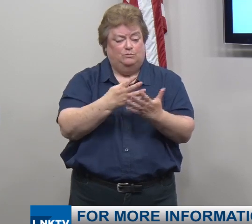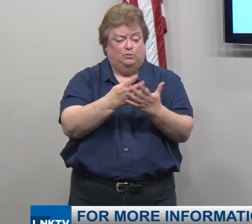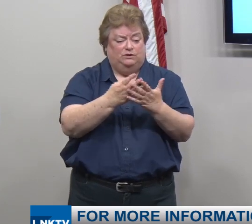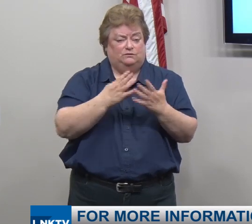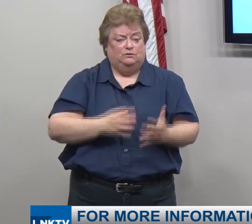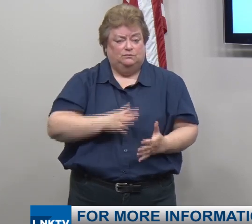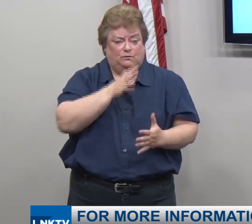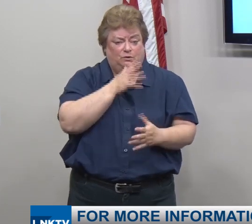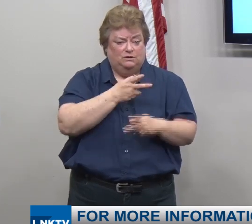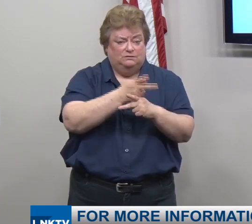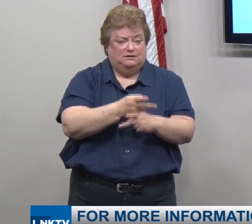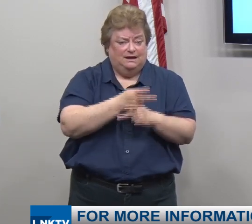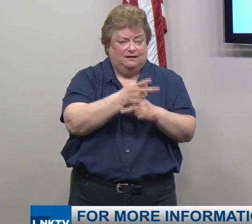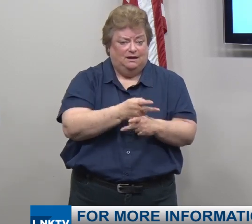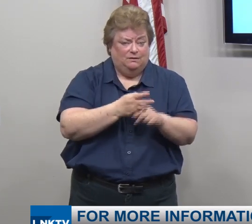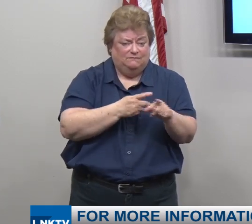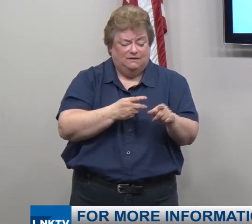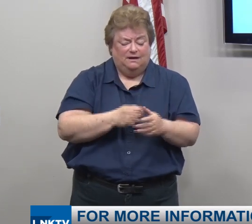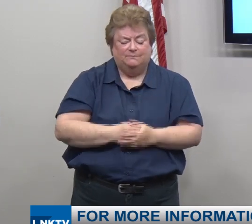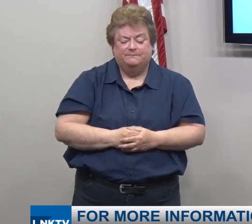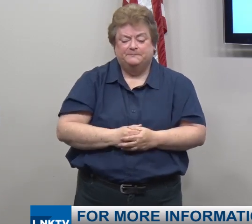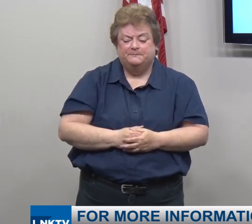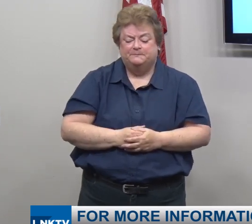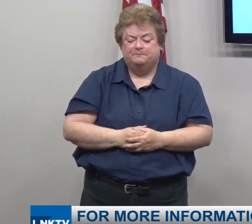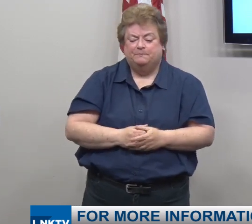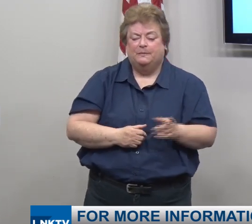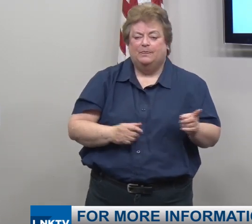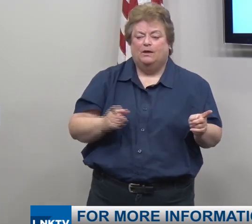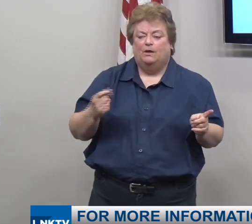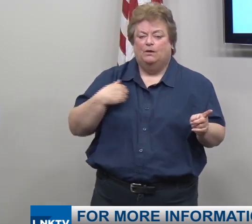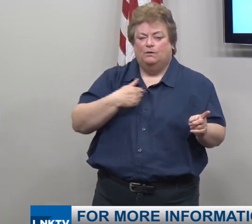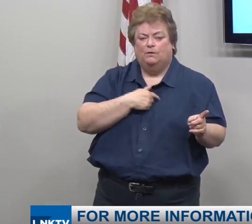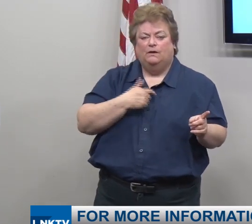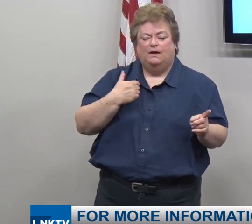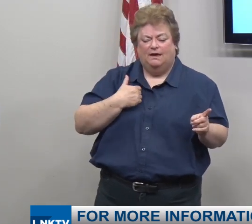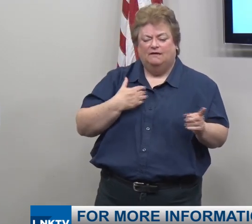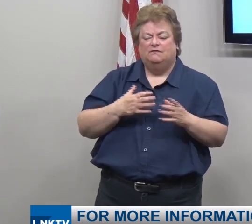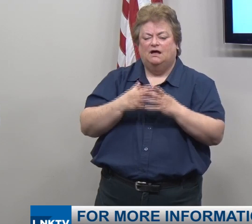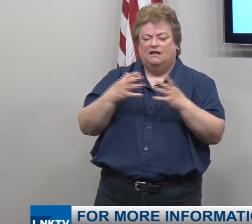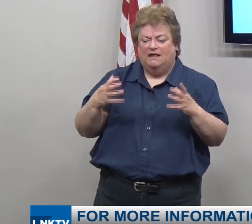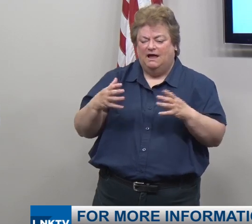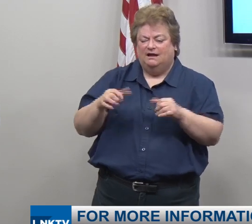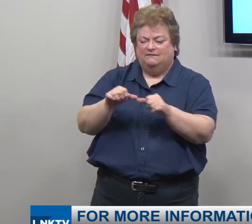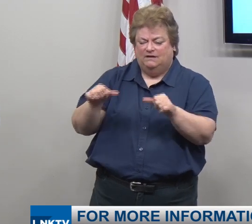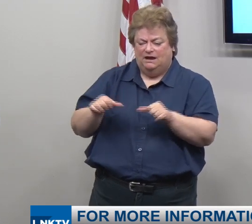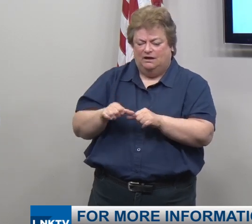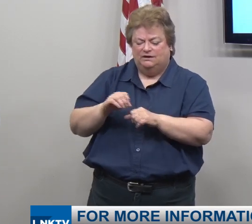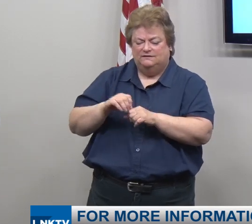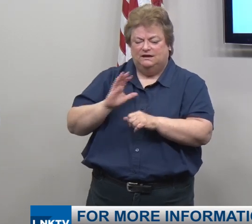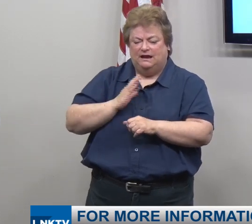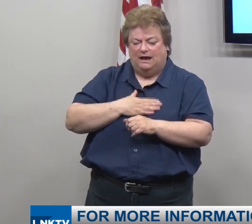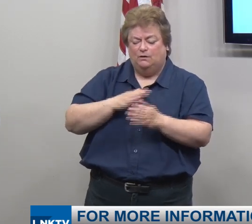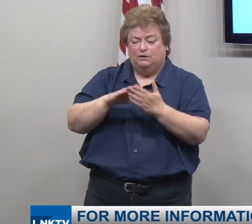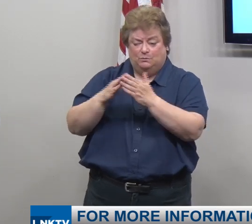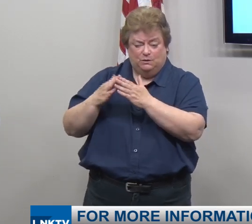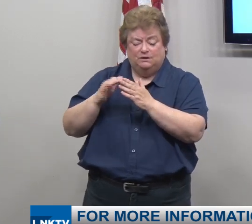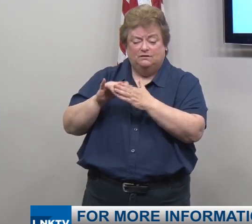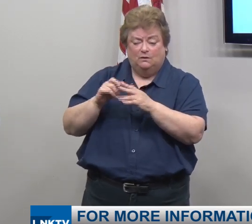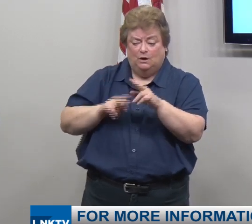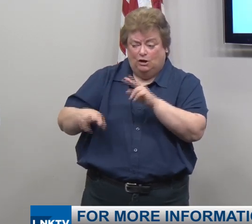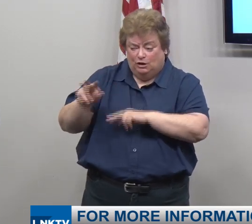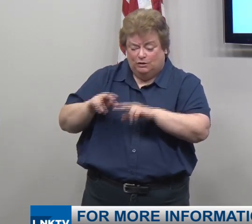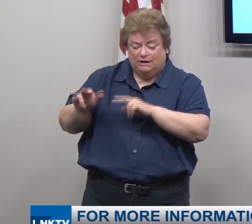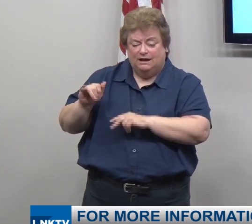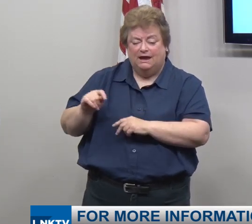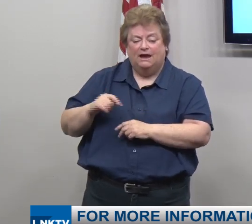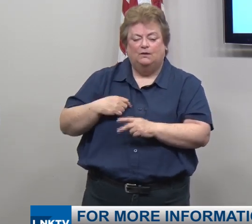for? We look at we have a lot of areas in our community that we're looking at. We've